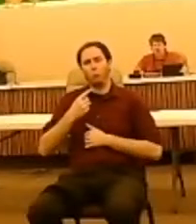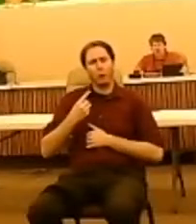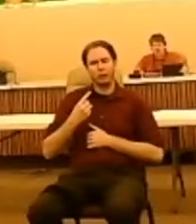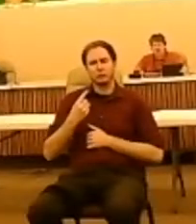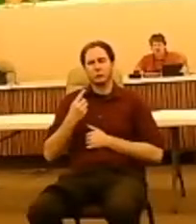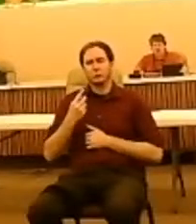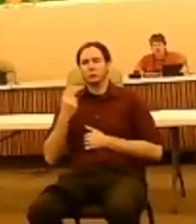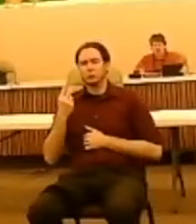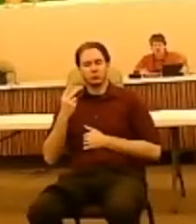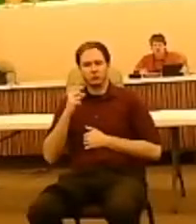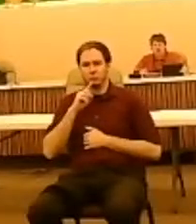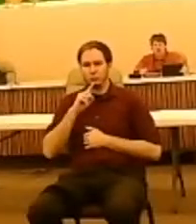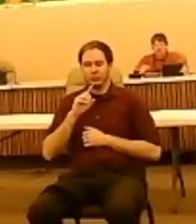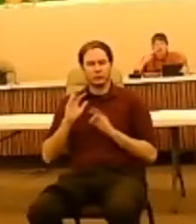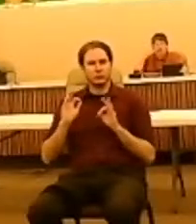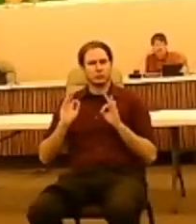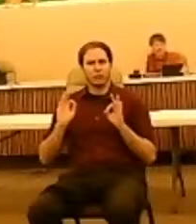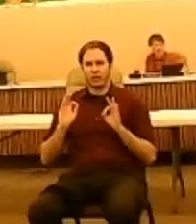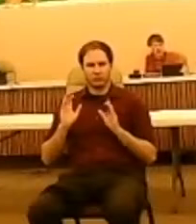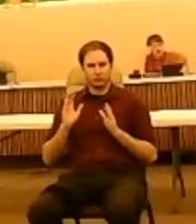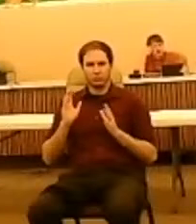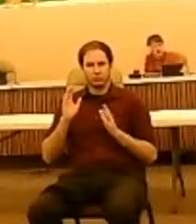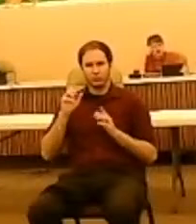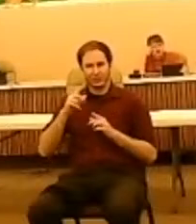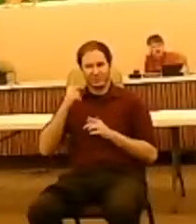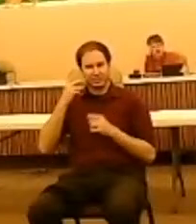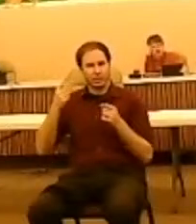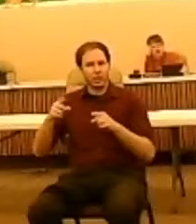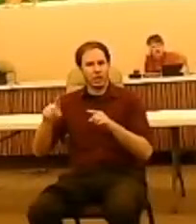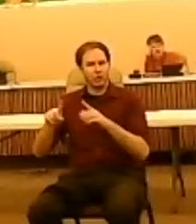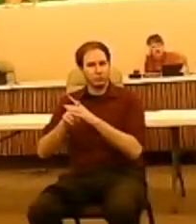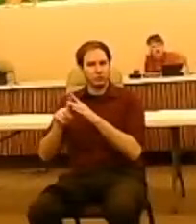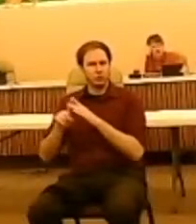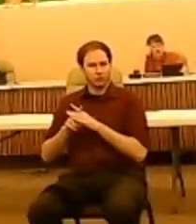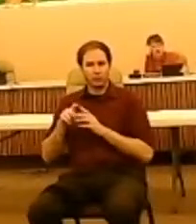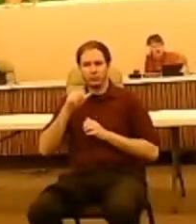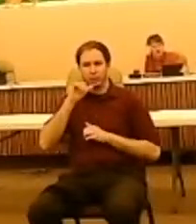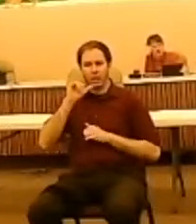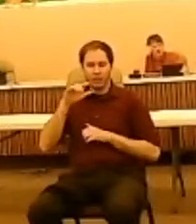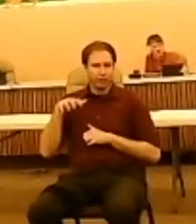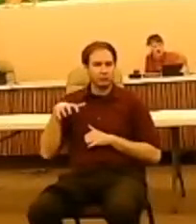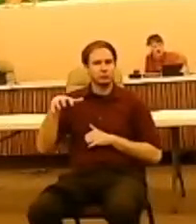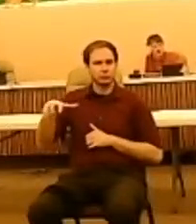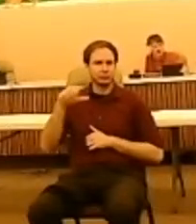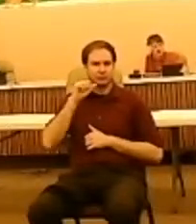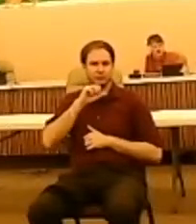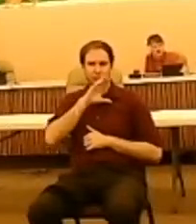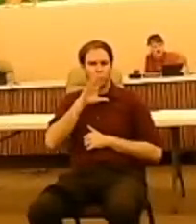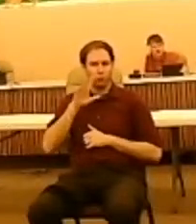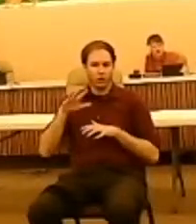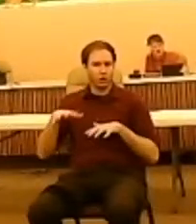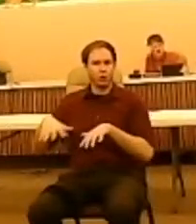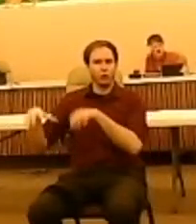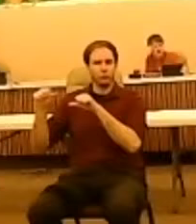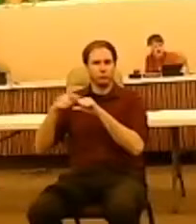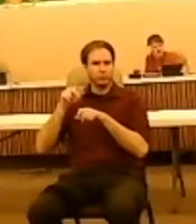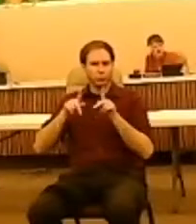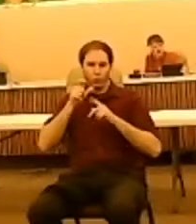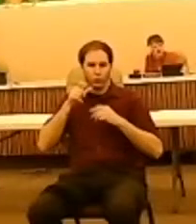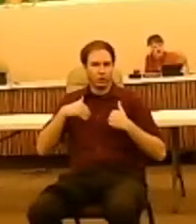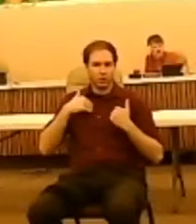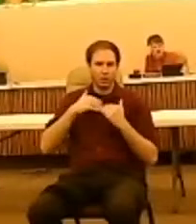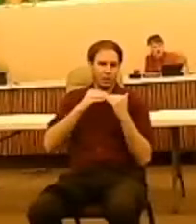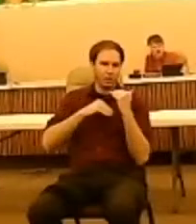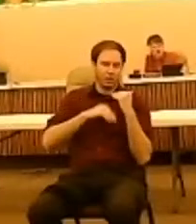it's single digits where you see that happening. It's not like the senior development gets overrun by people outside